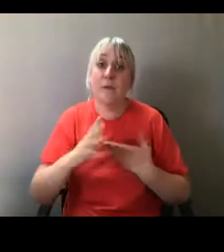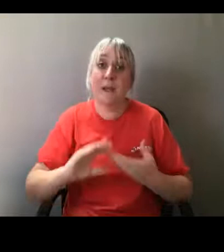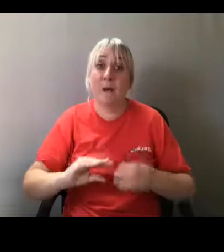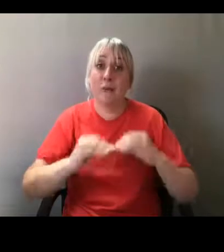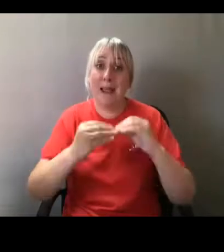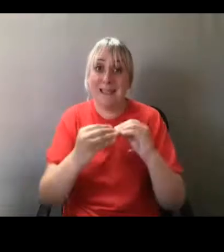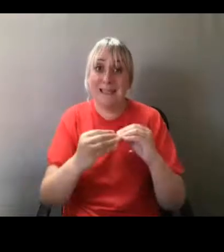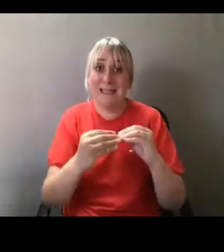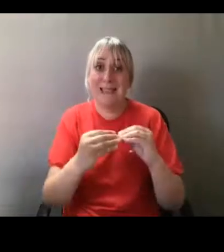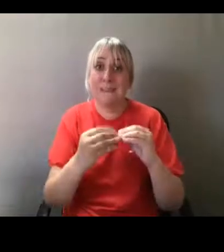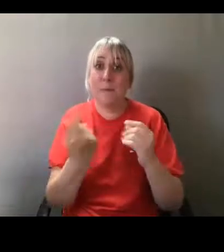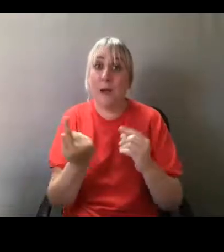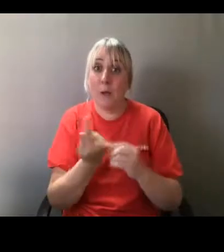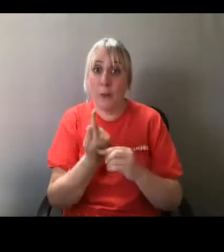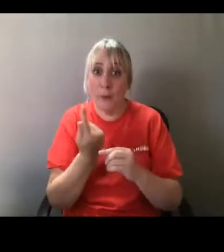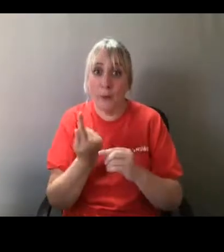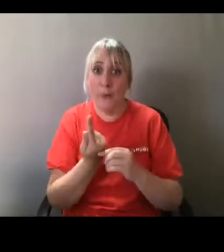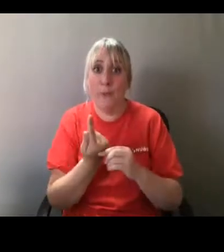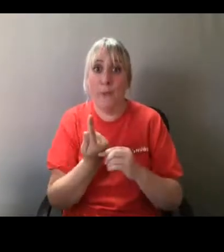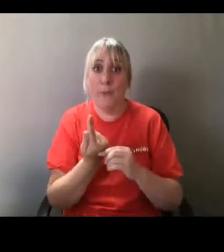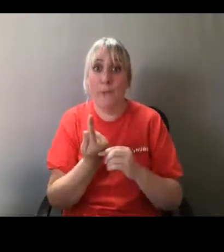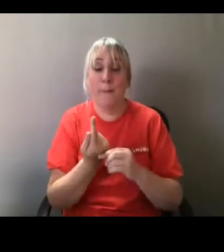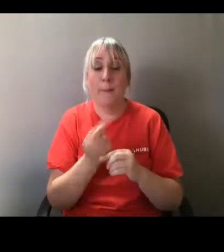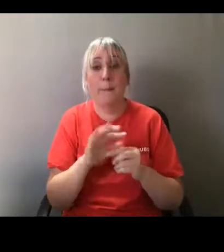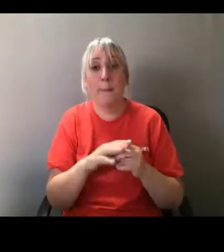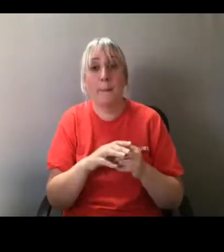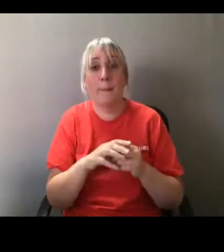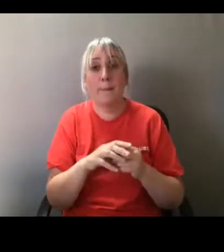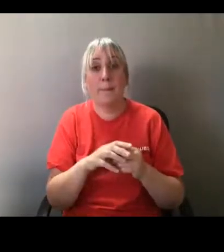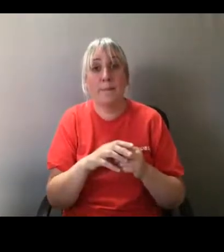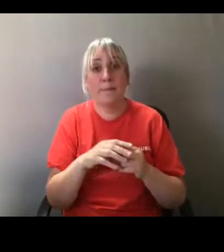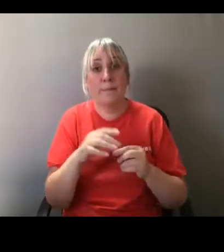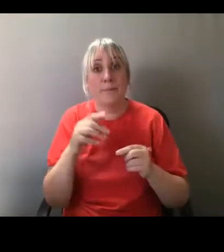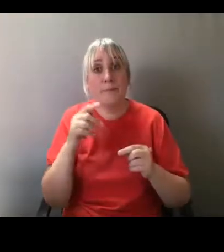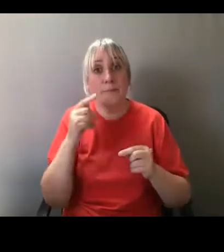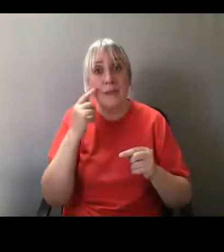created by encountered social